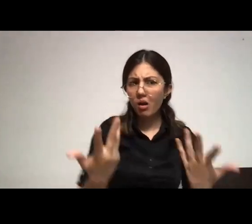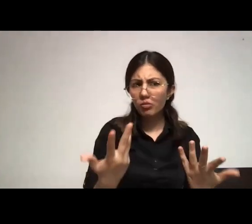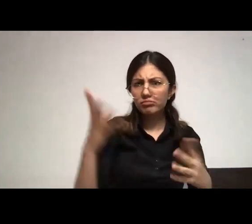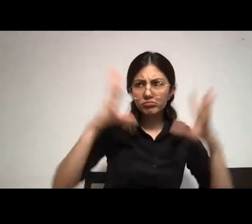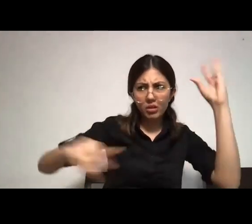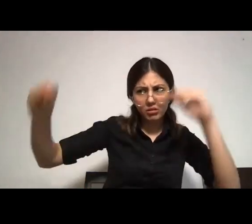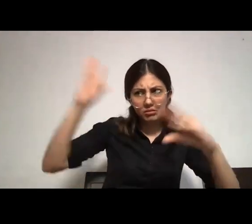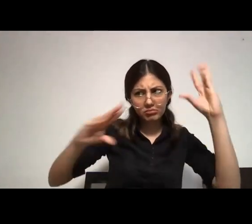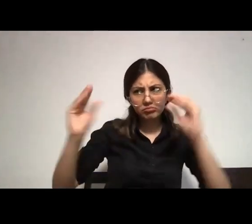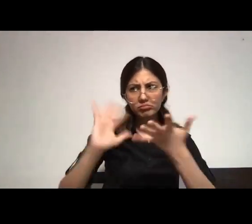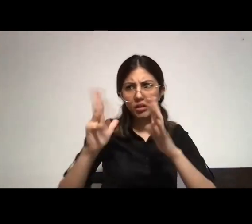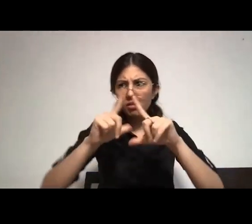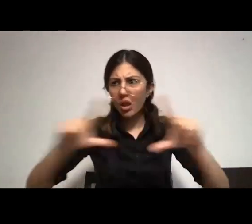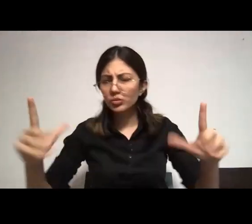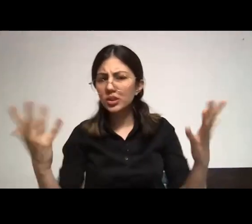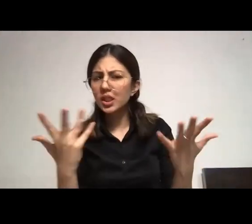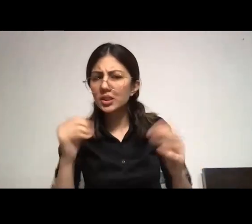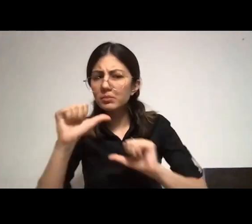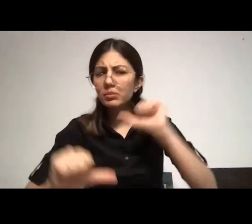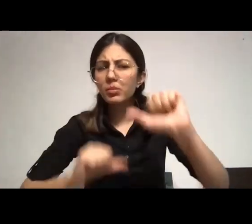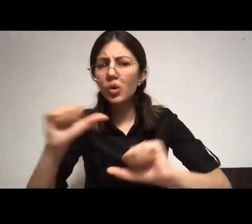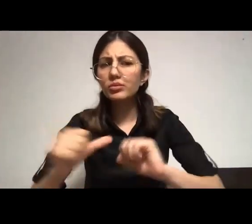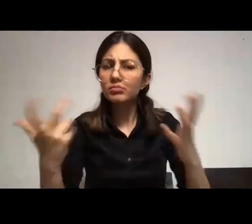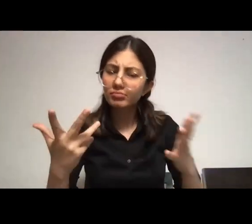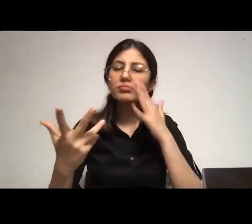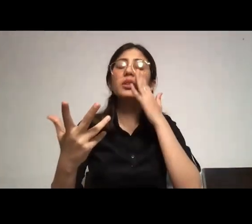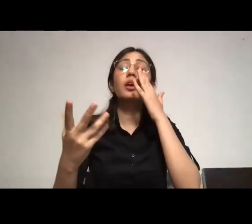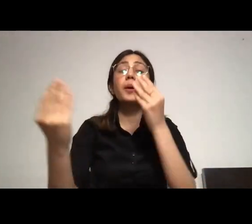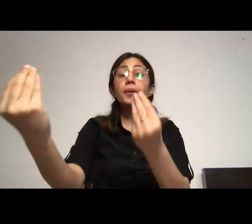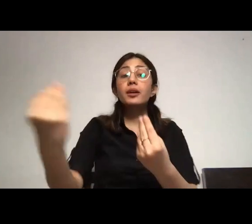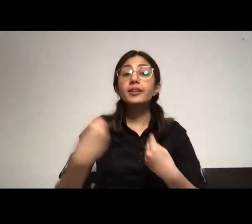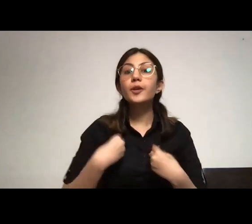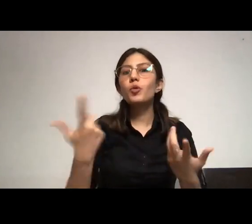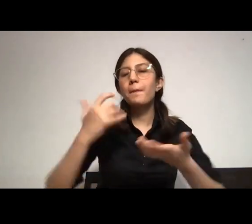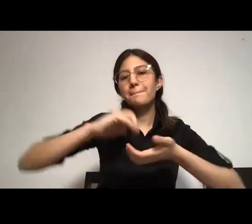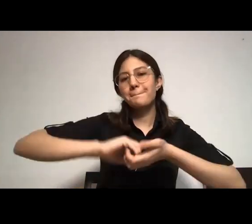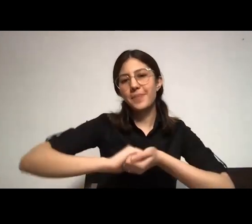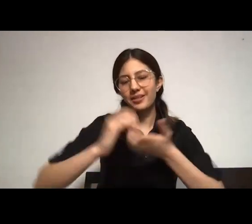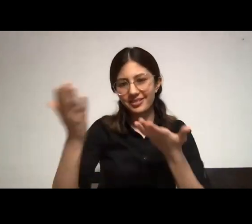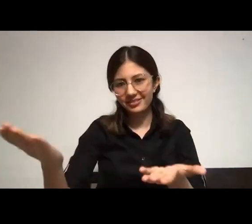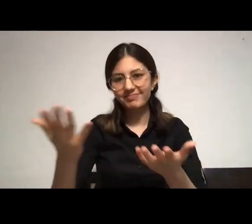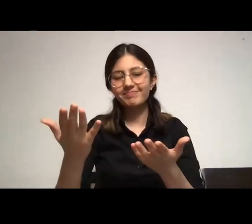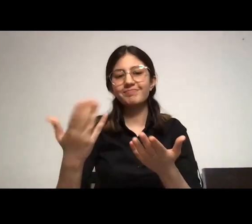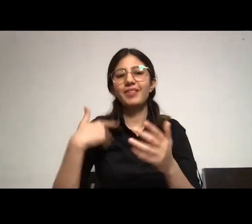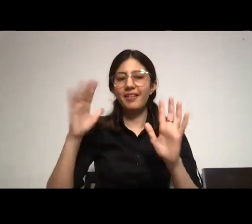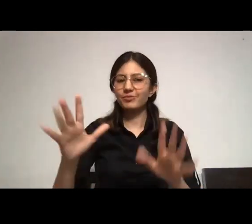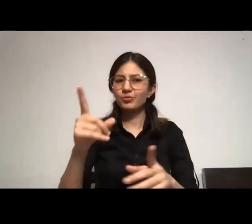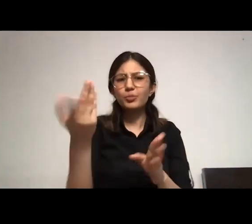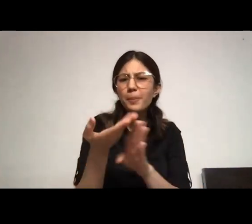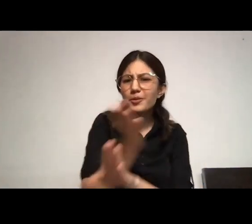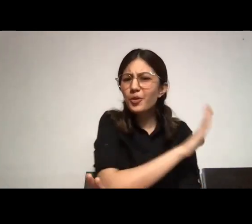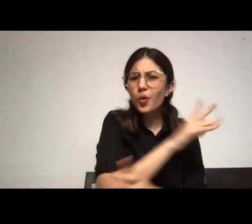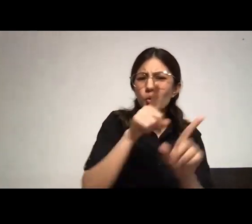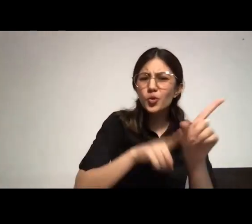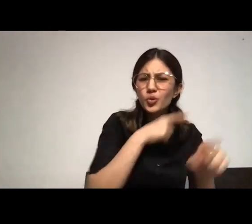learning sign language. The content has been given to us by our good partners, Unity. You would have listened to them in